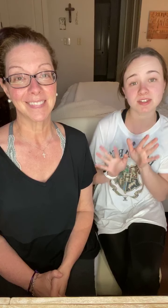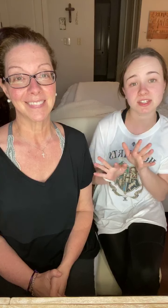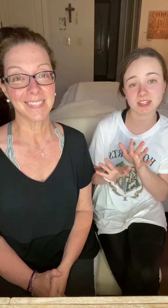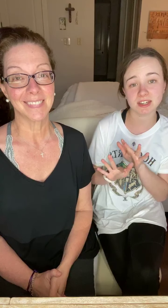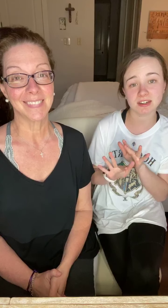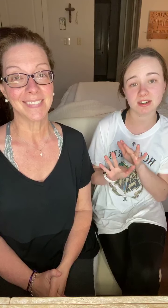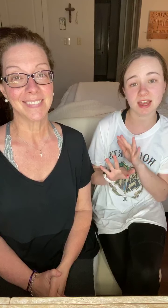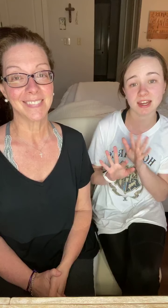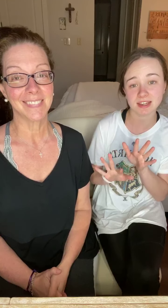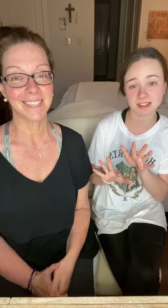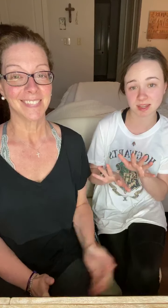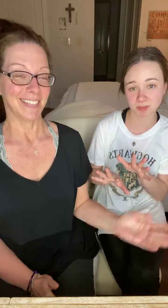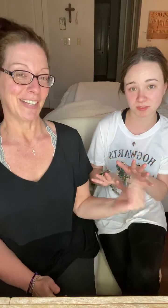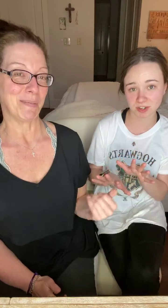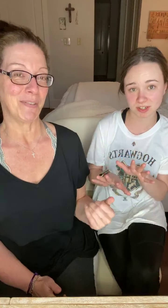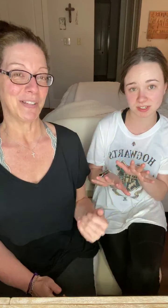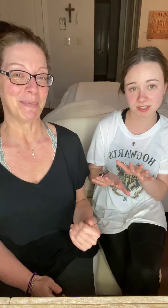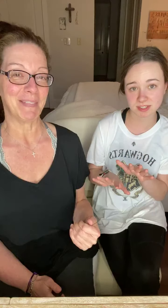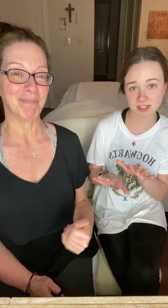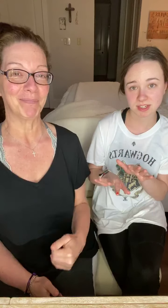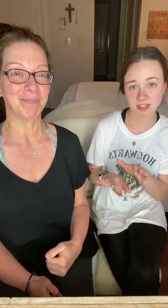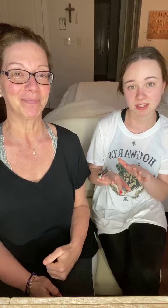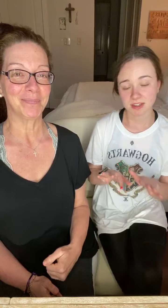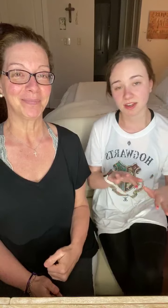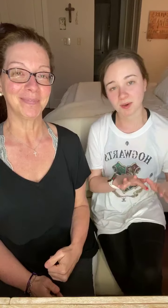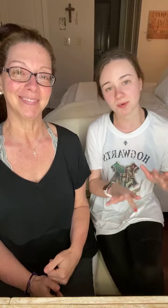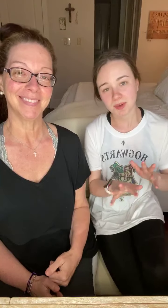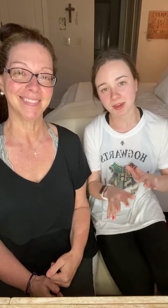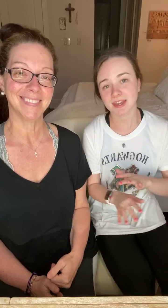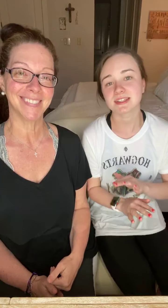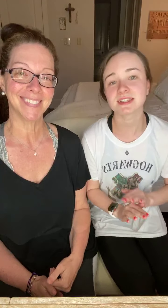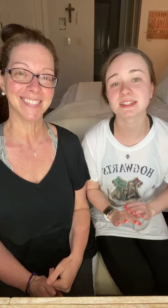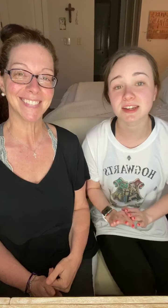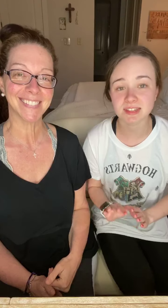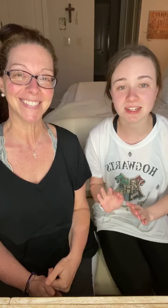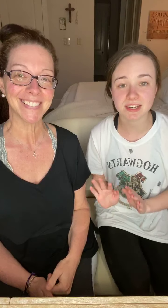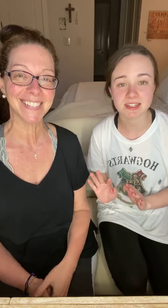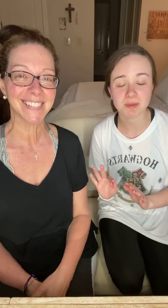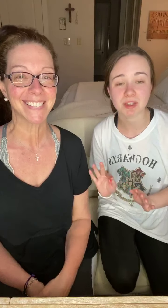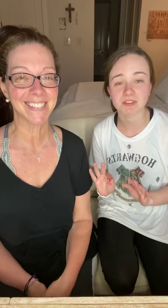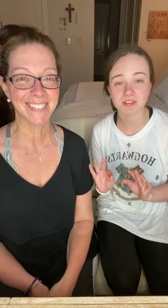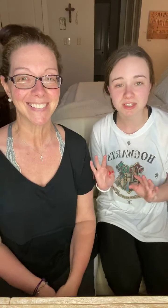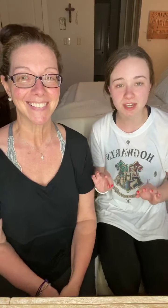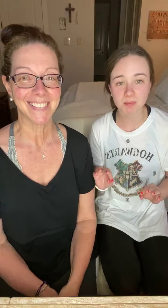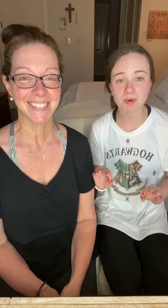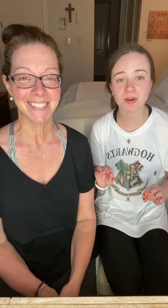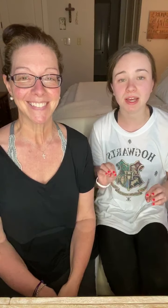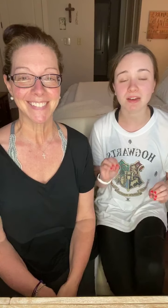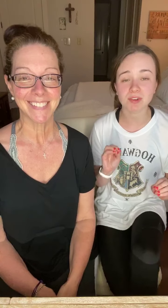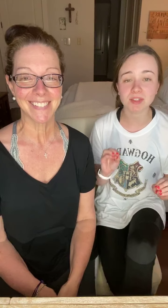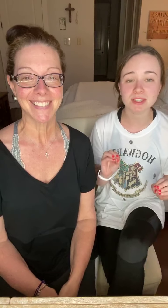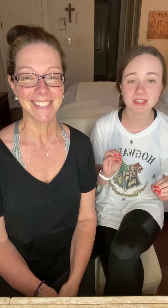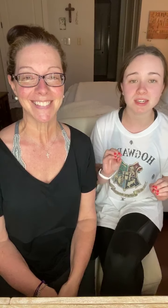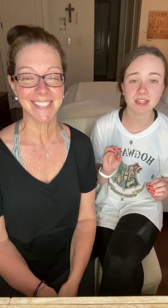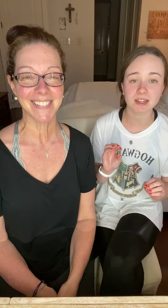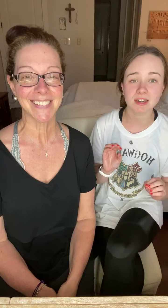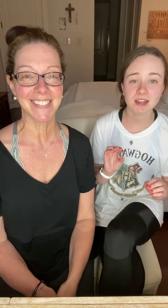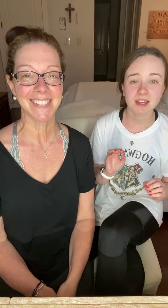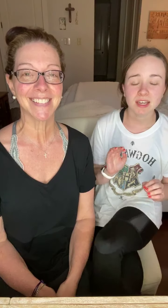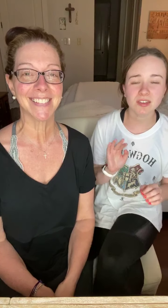seen any except the first. Oh, okay. Dylan's never seen any except, like, the first couple, and I've only seen either,